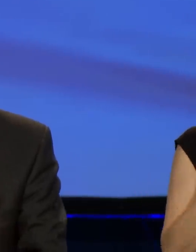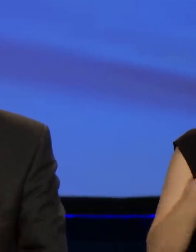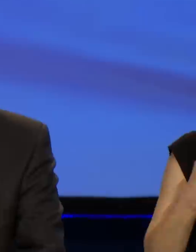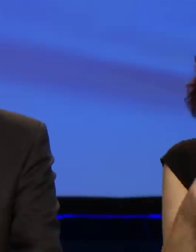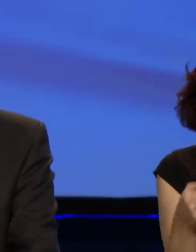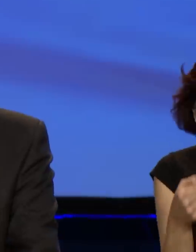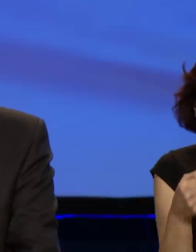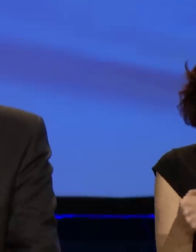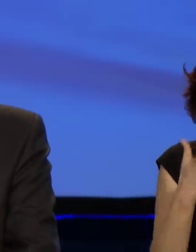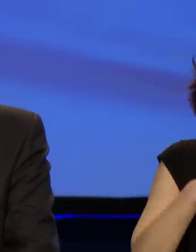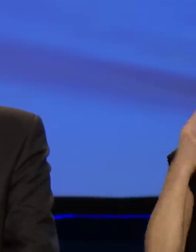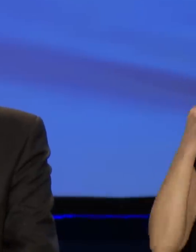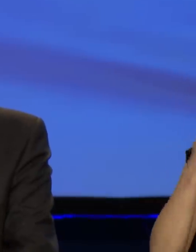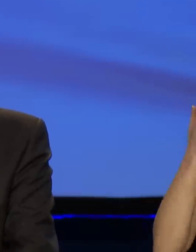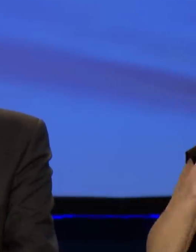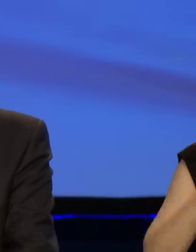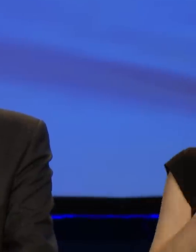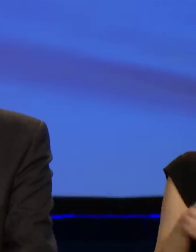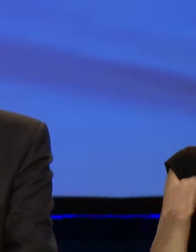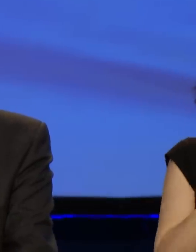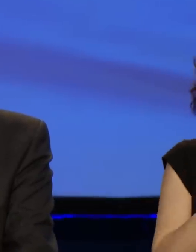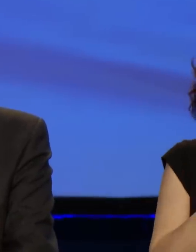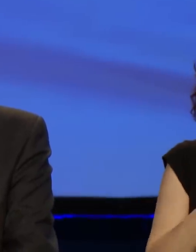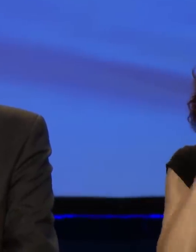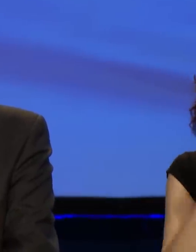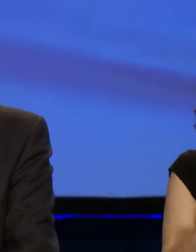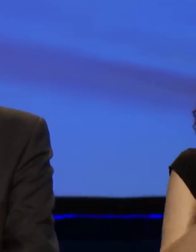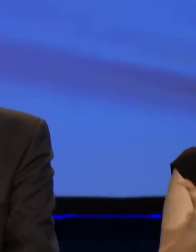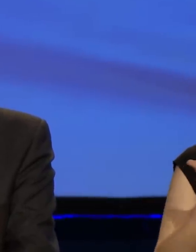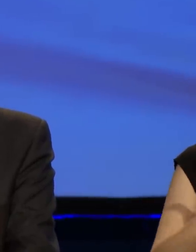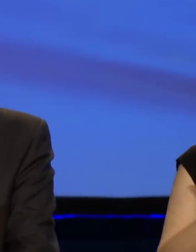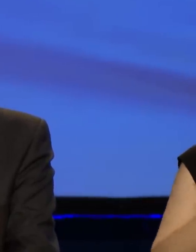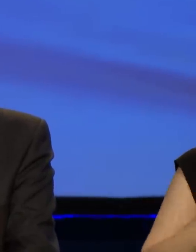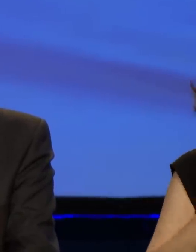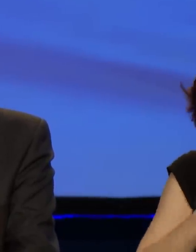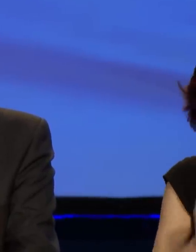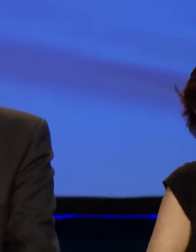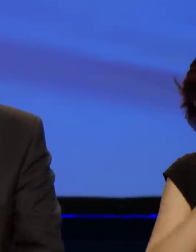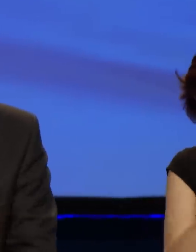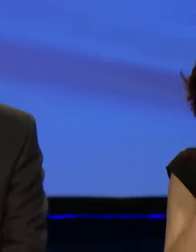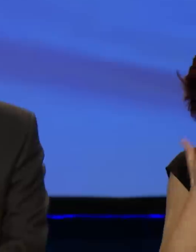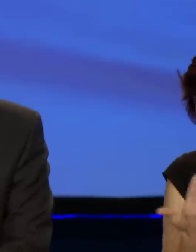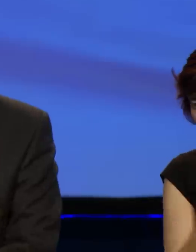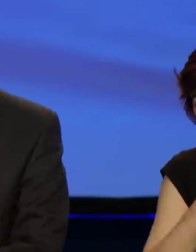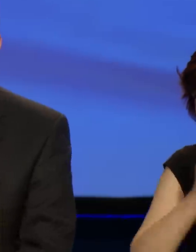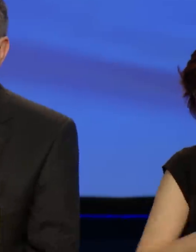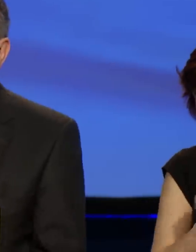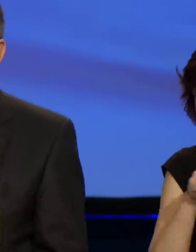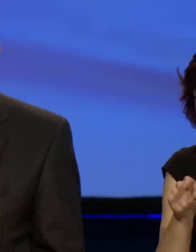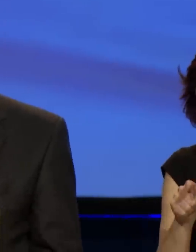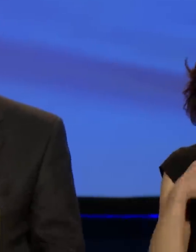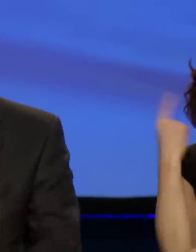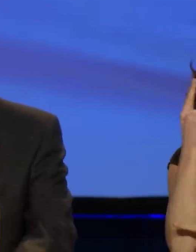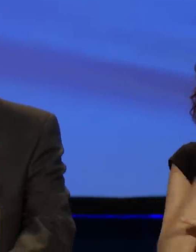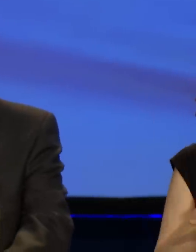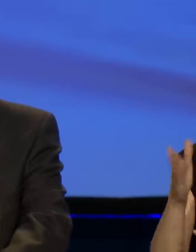into shared distillery ownership, points out a new distillery being built in the East Nook of Fife. As we pass over